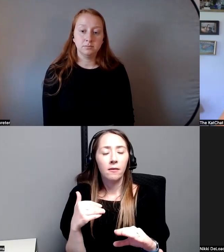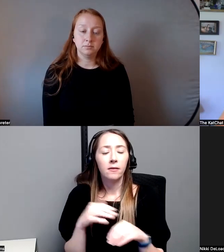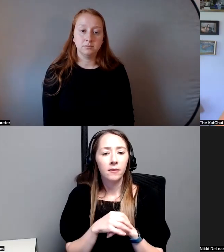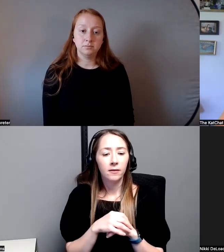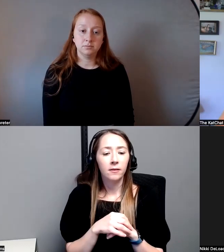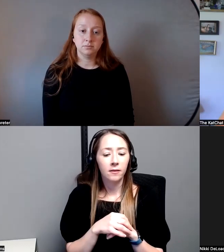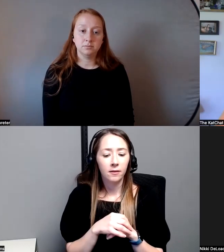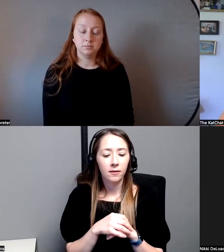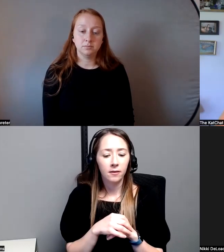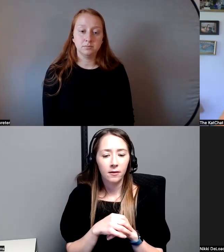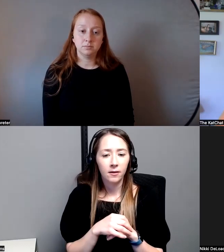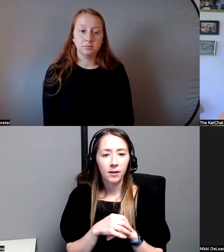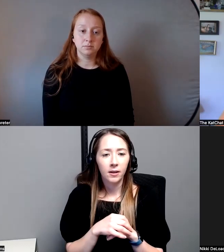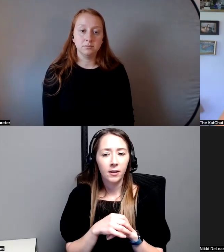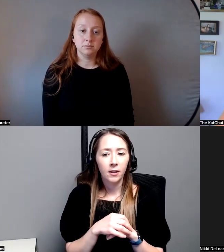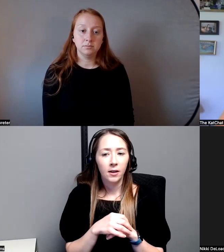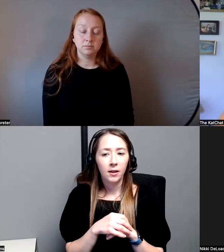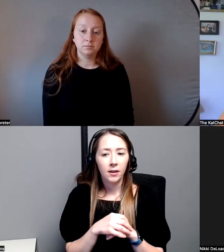And so it was